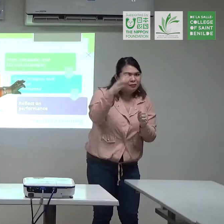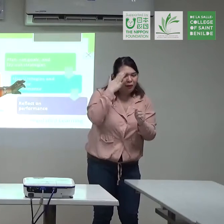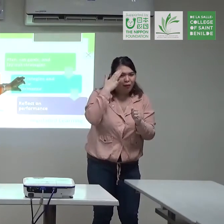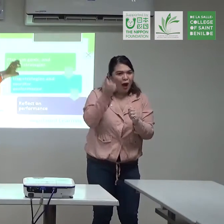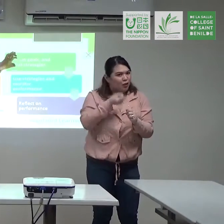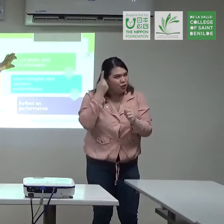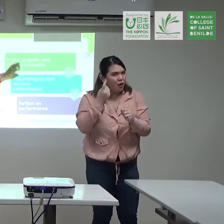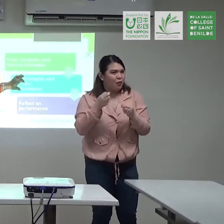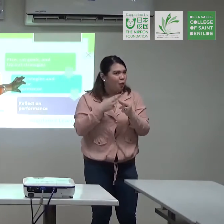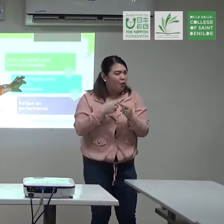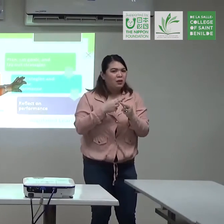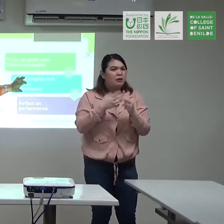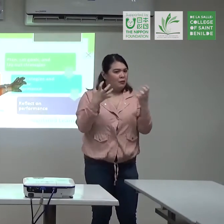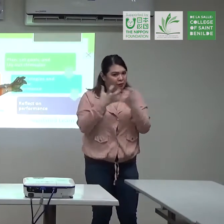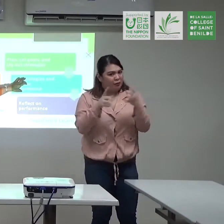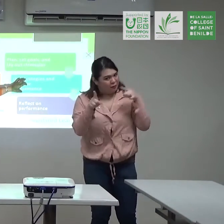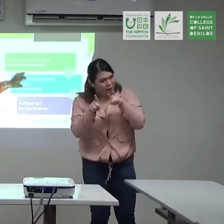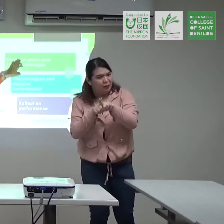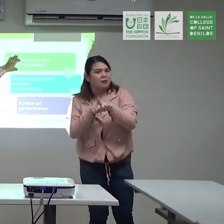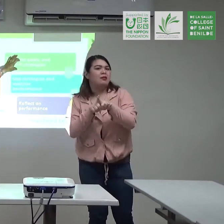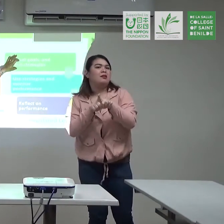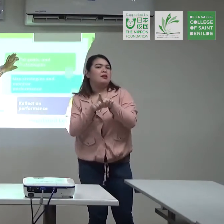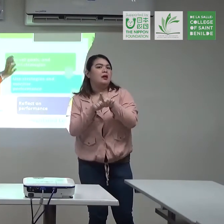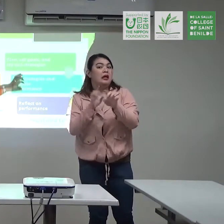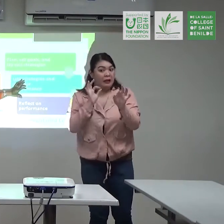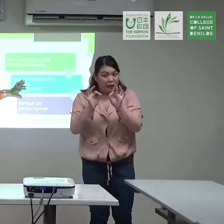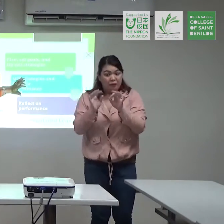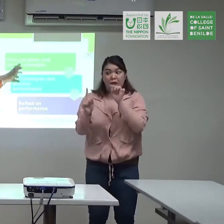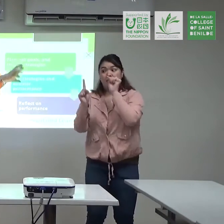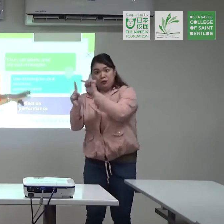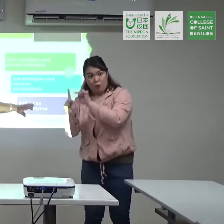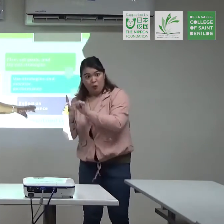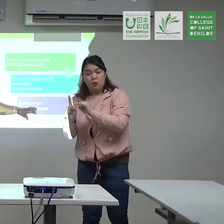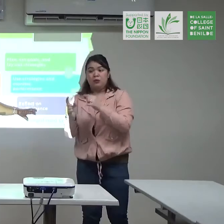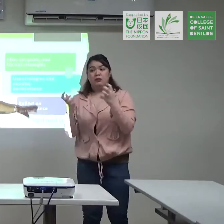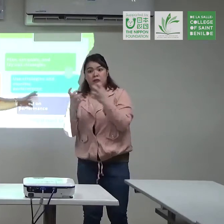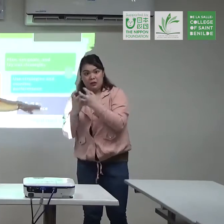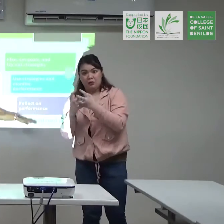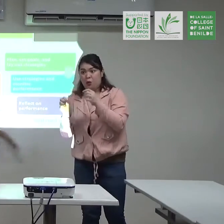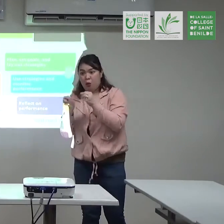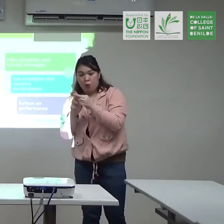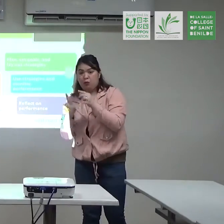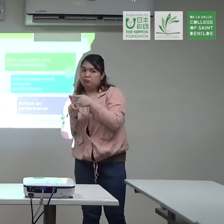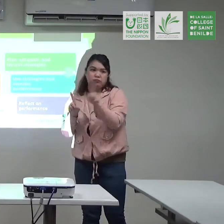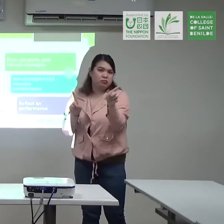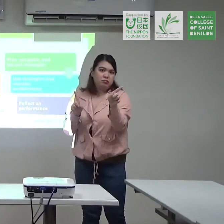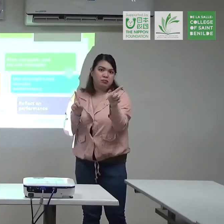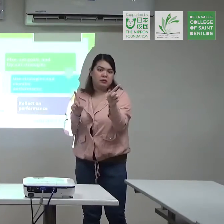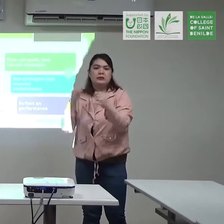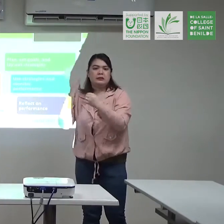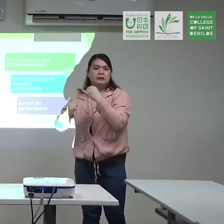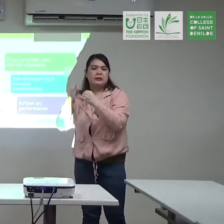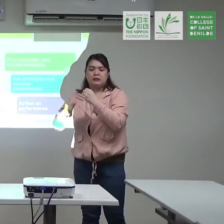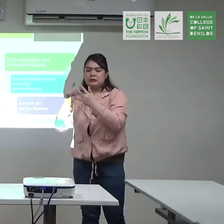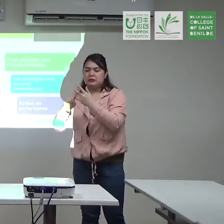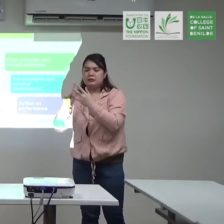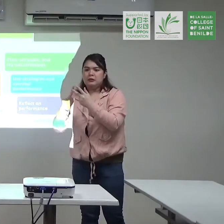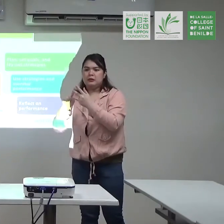implement or put meat into the goals. And finally, the third would be the